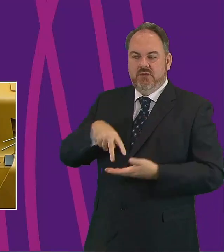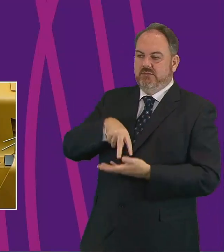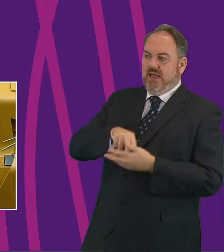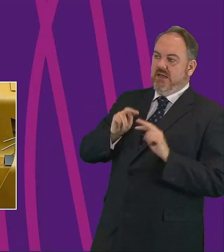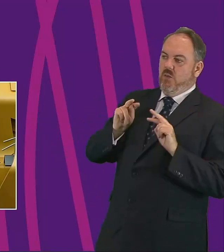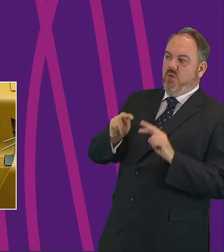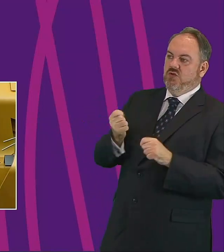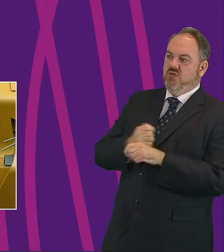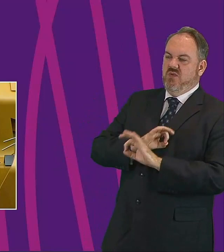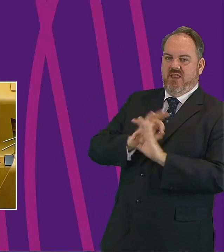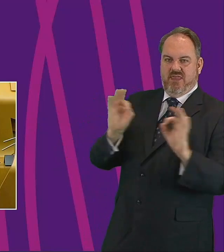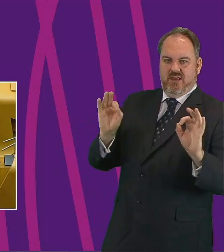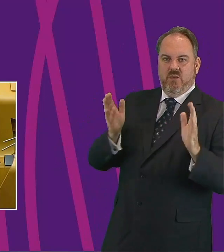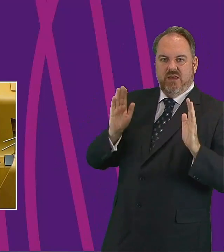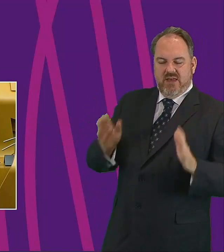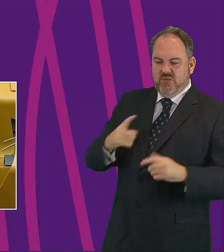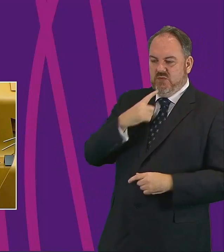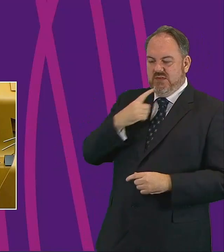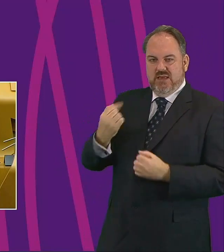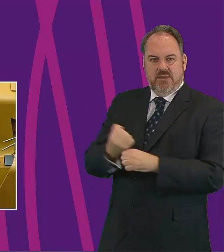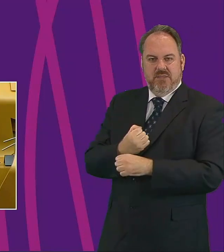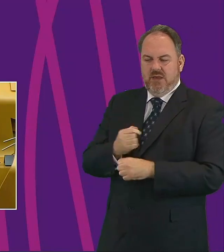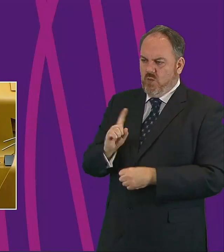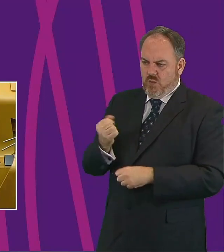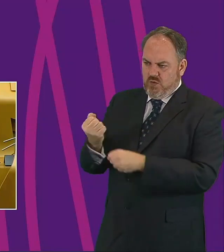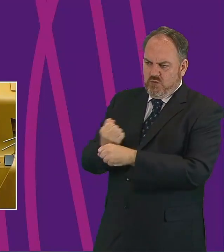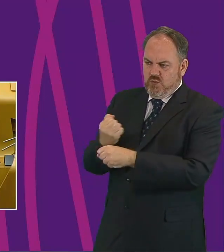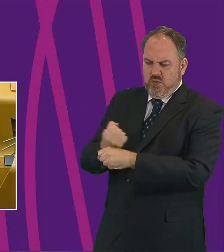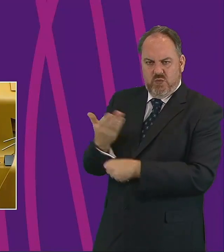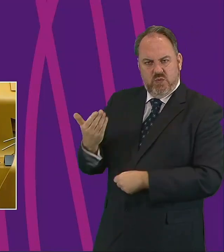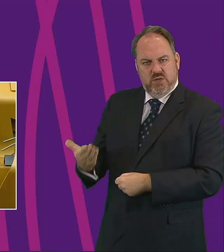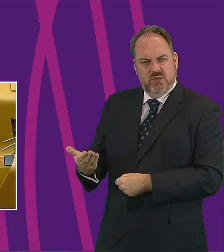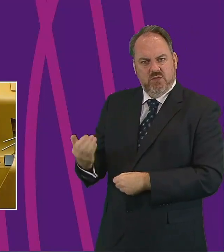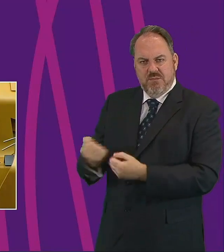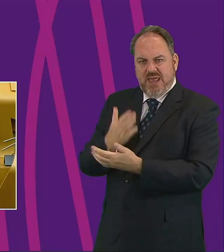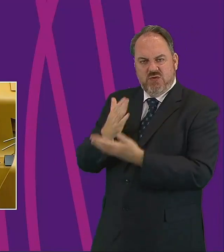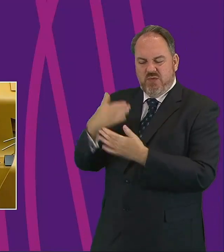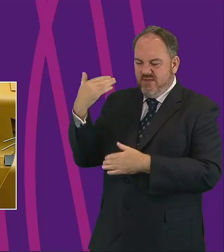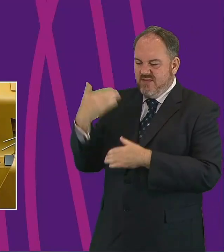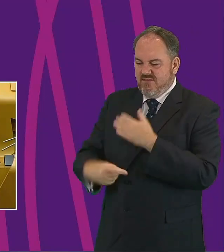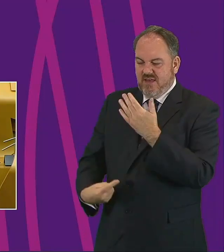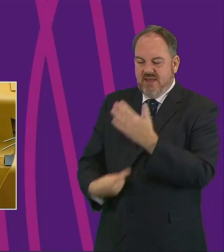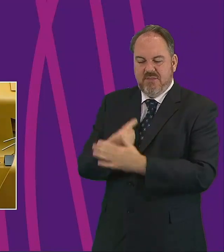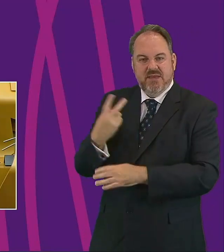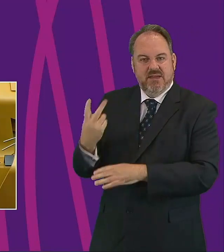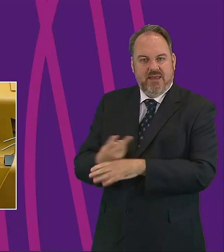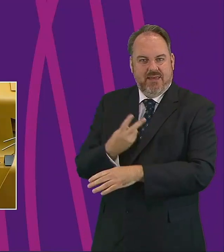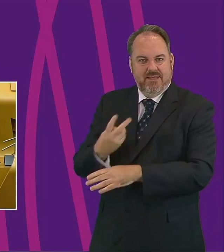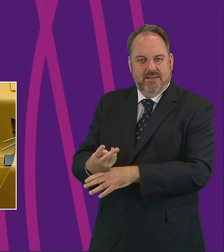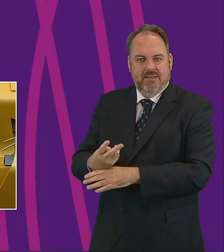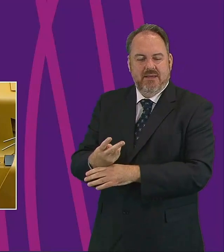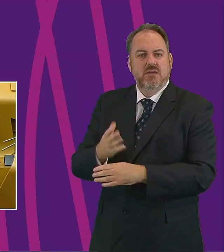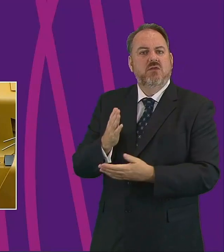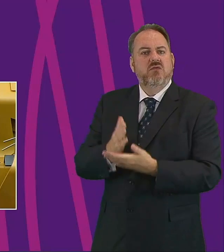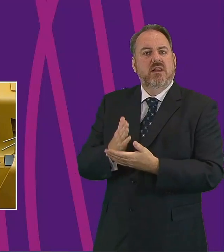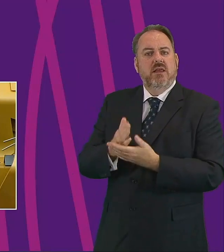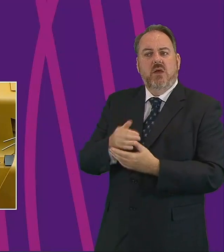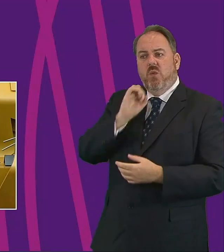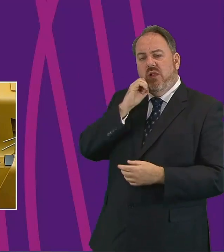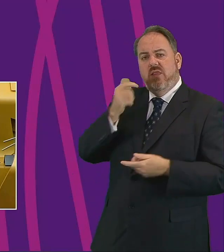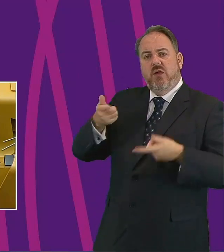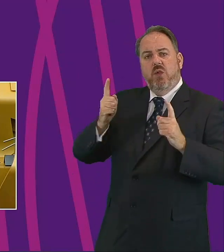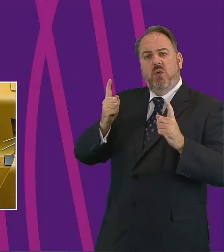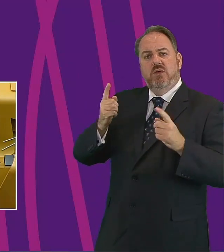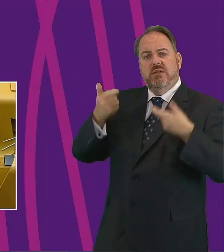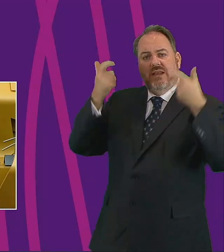of us. So what will the First Minister do to ensure that this tragedy isn't repeated? And is she able to advise whether the Lord Advocate